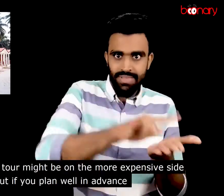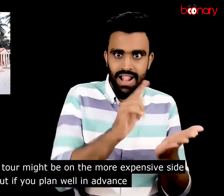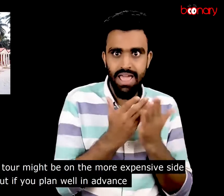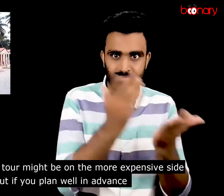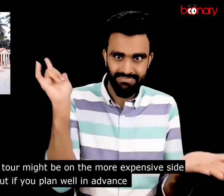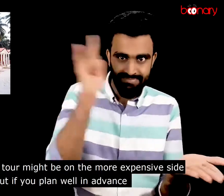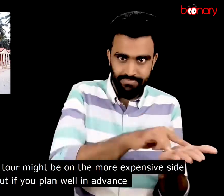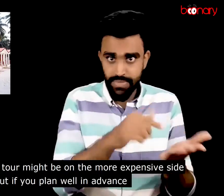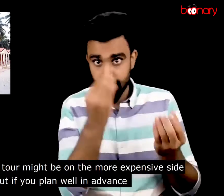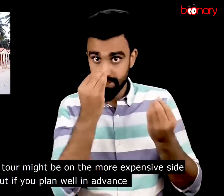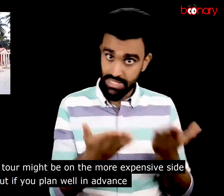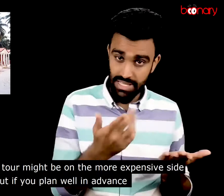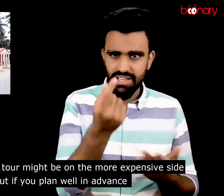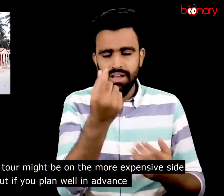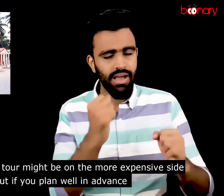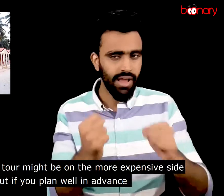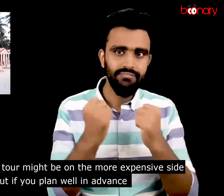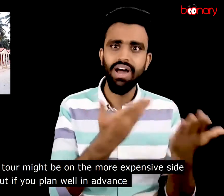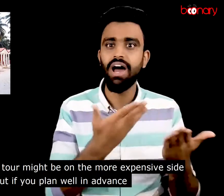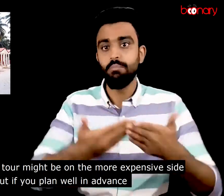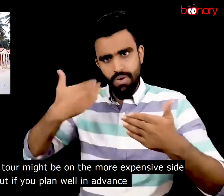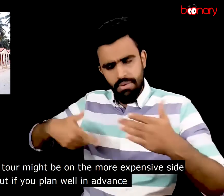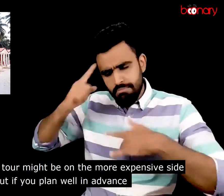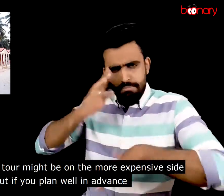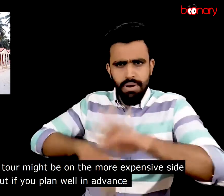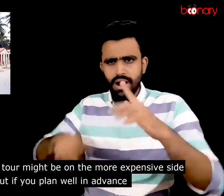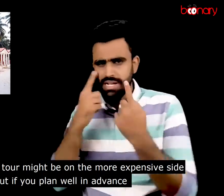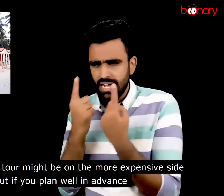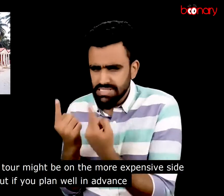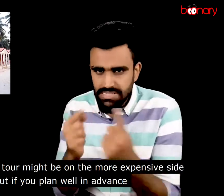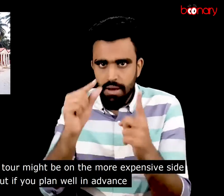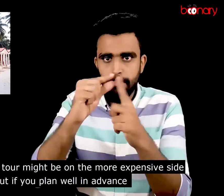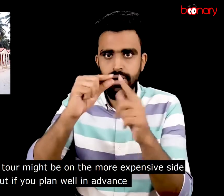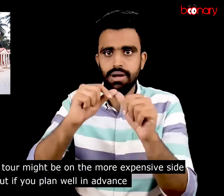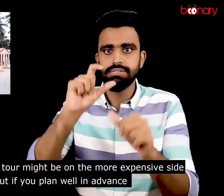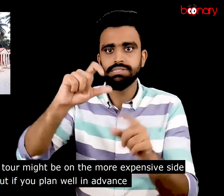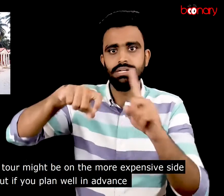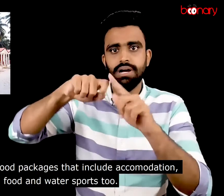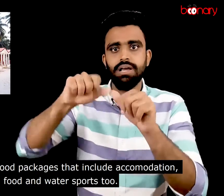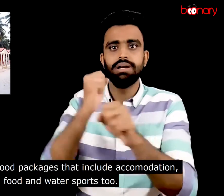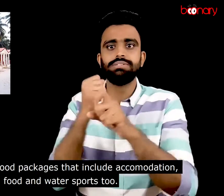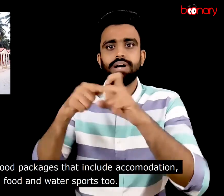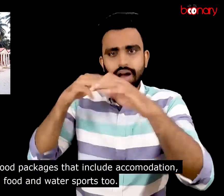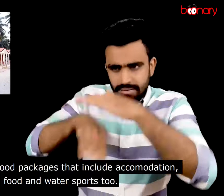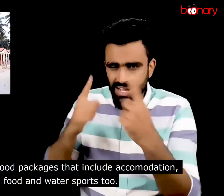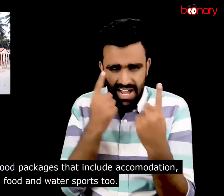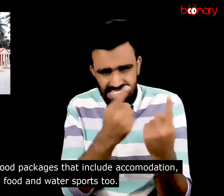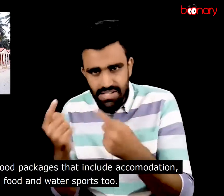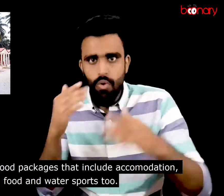Lakshidweep tour might be more on the expensive side but if you plan well in advance, you can get good packages